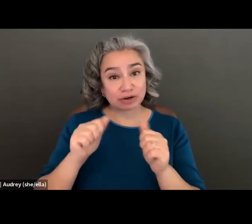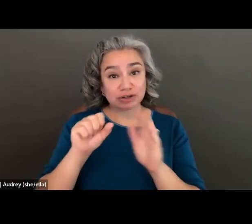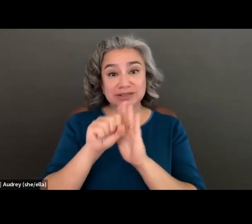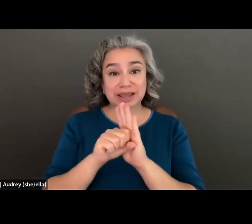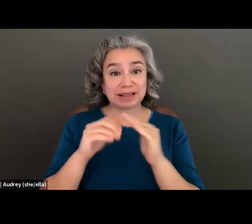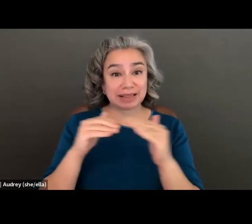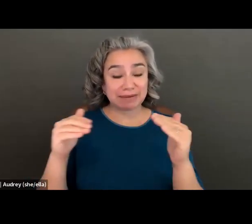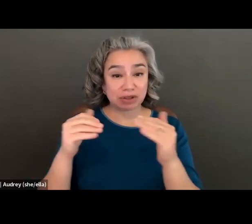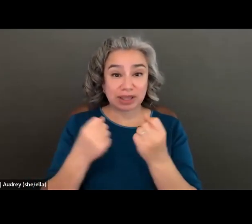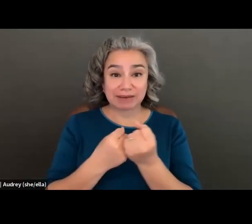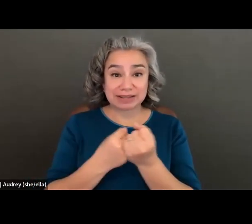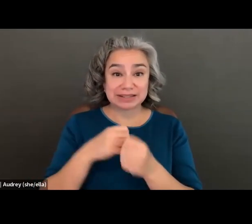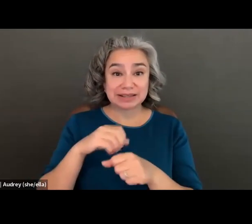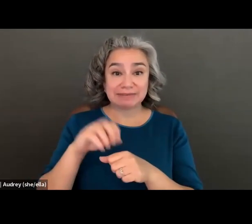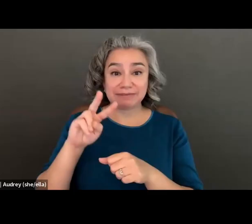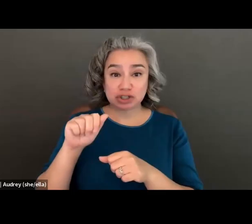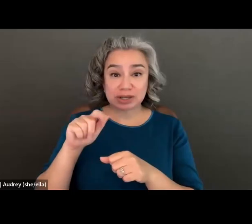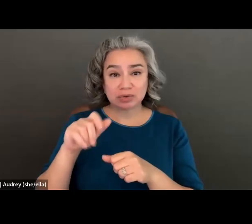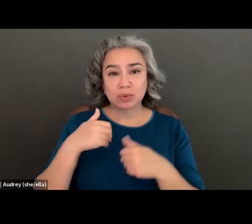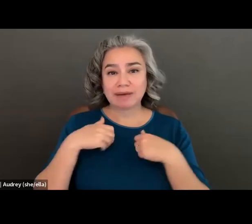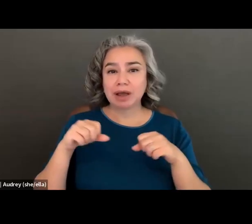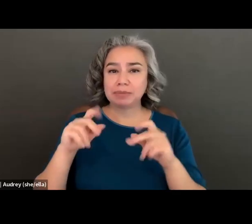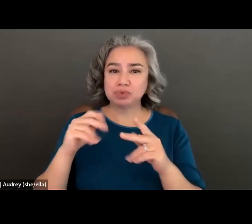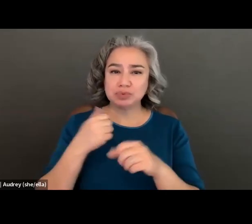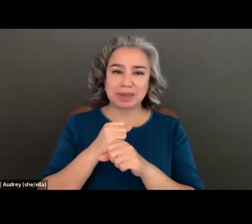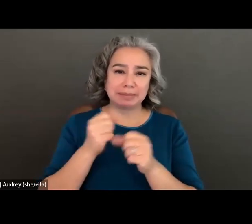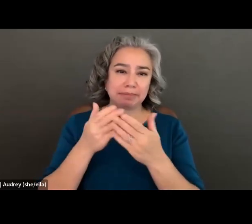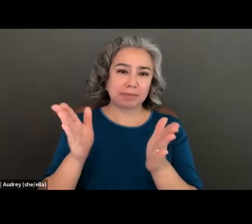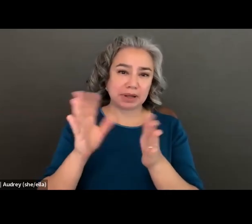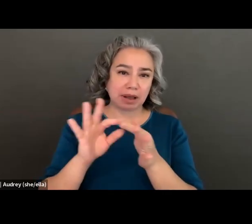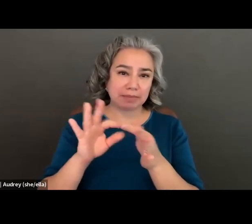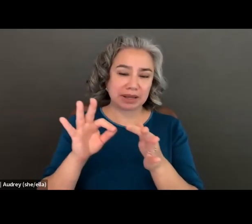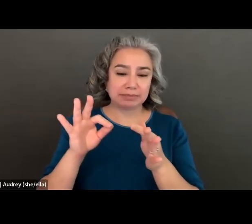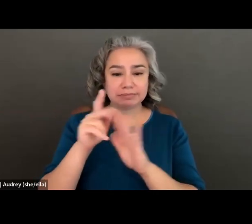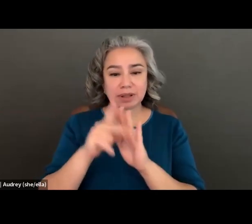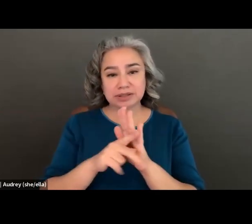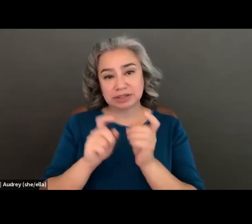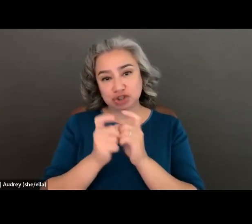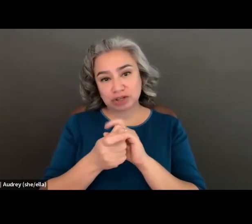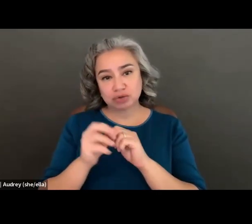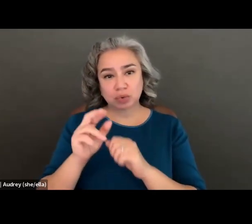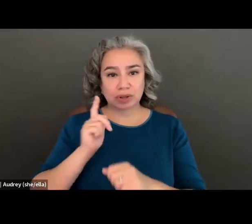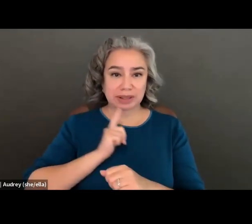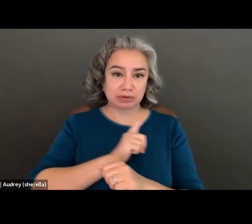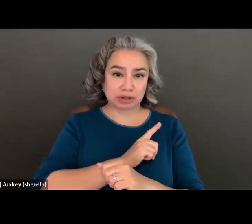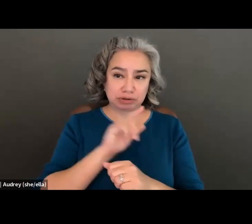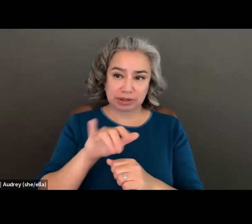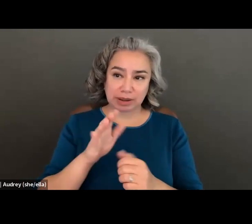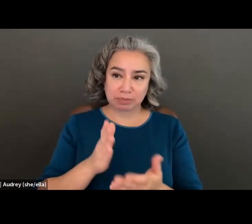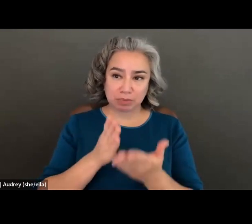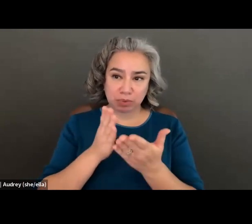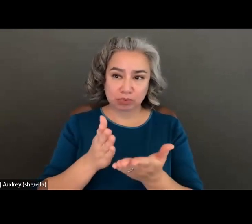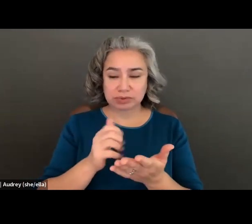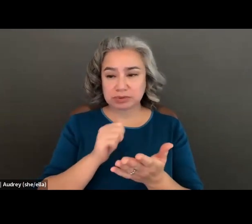advocacy efforts in Virginia, you have these opportunities to go make public comment in support of policy changes or legislation that's been proposed. And you don't